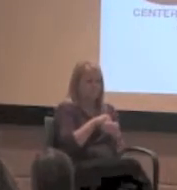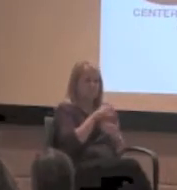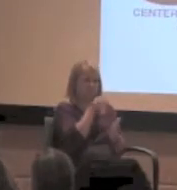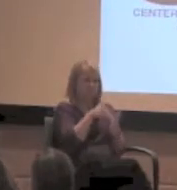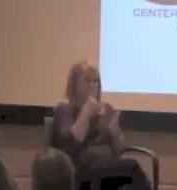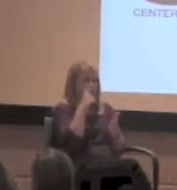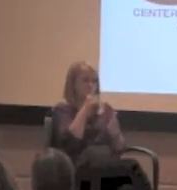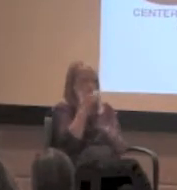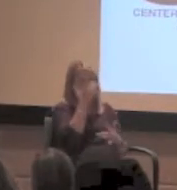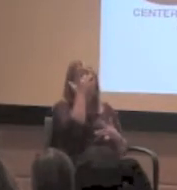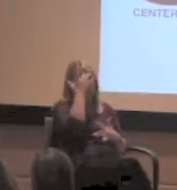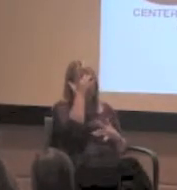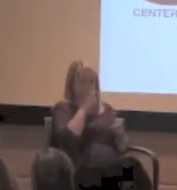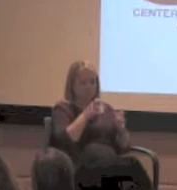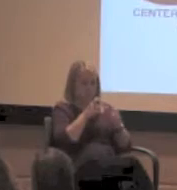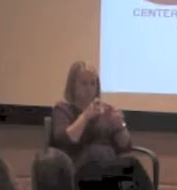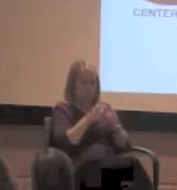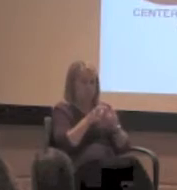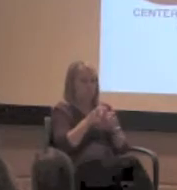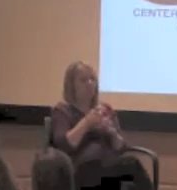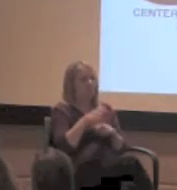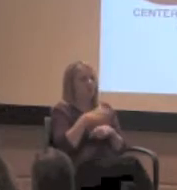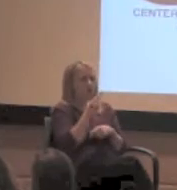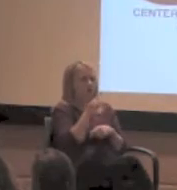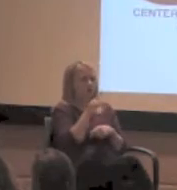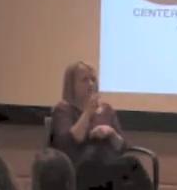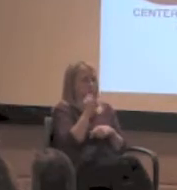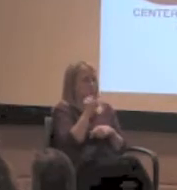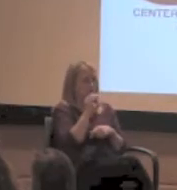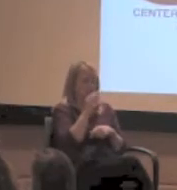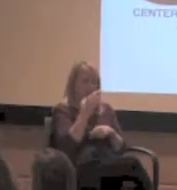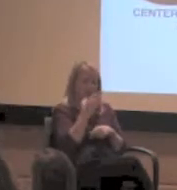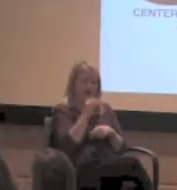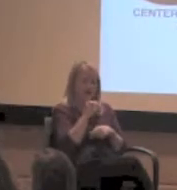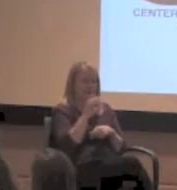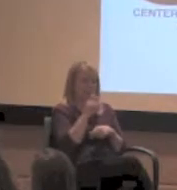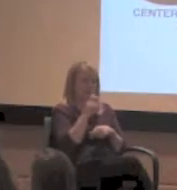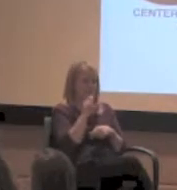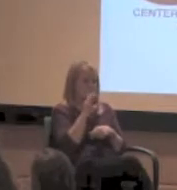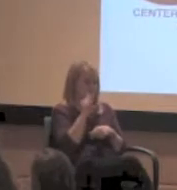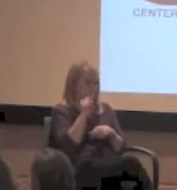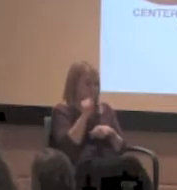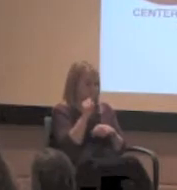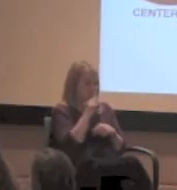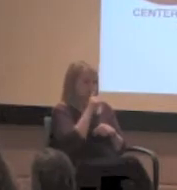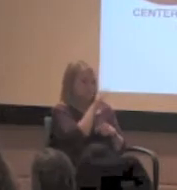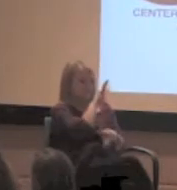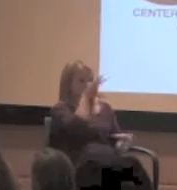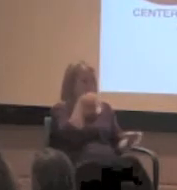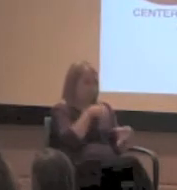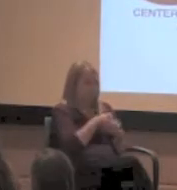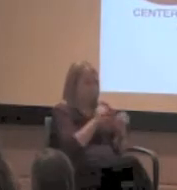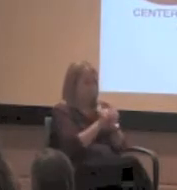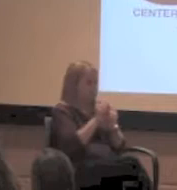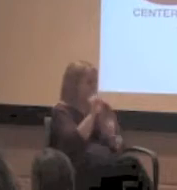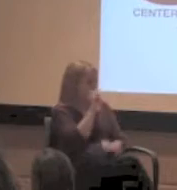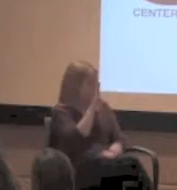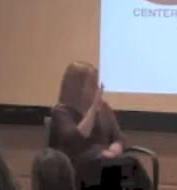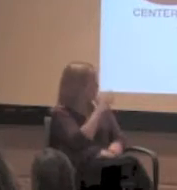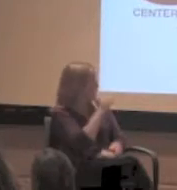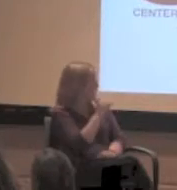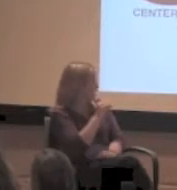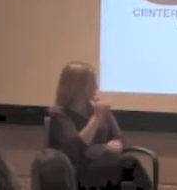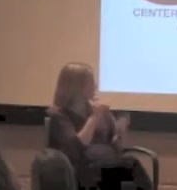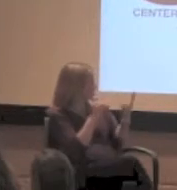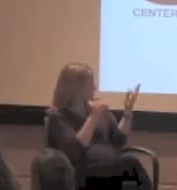Disease Control, the Hydrocephalus Association, because spina bifida is a large part of hydrocephalus, and vice